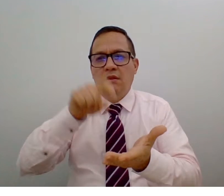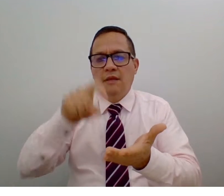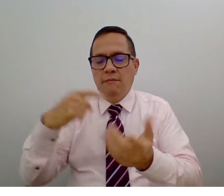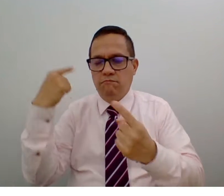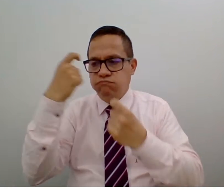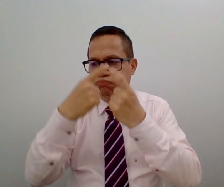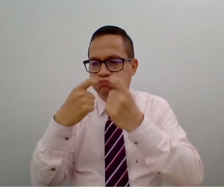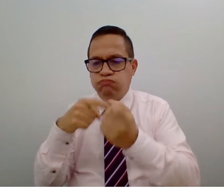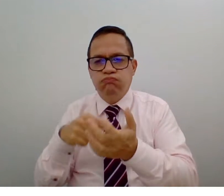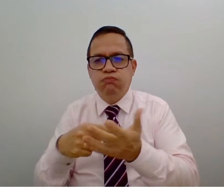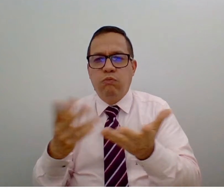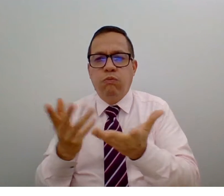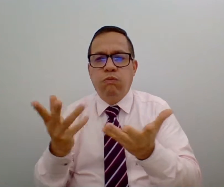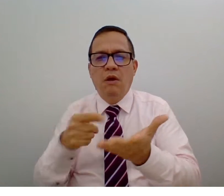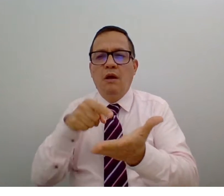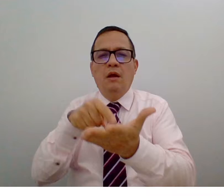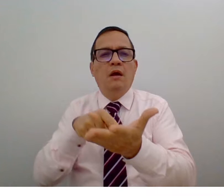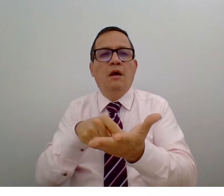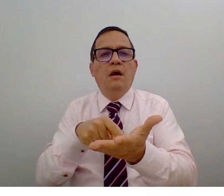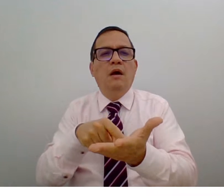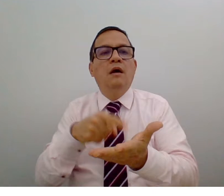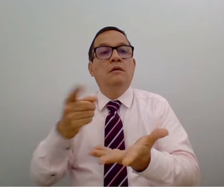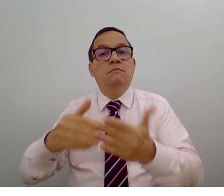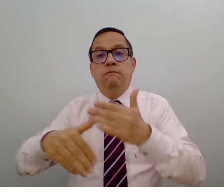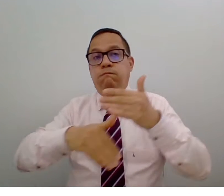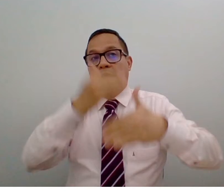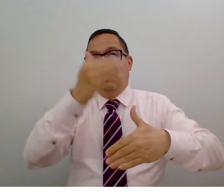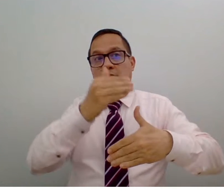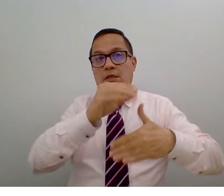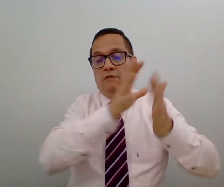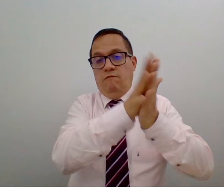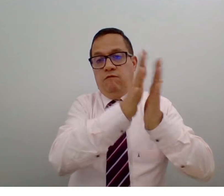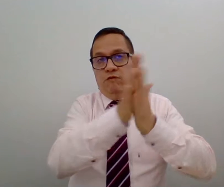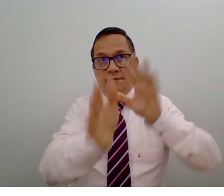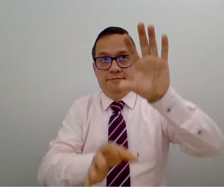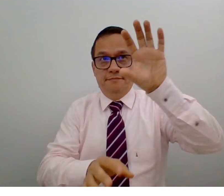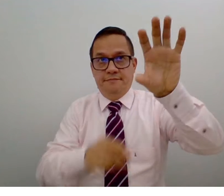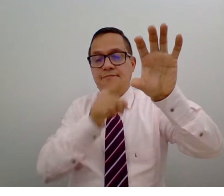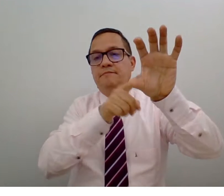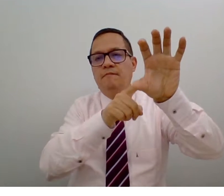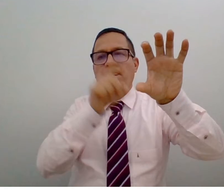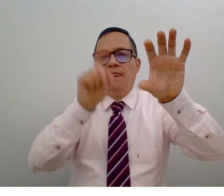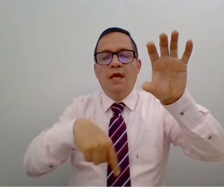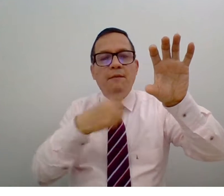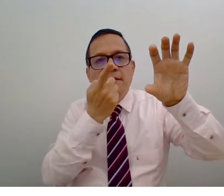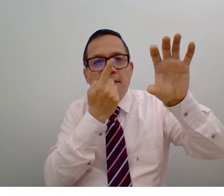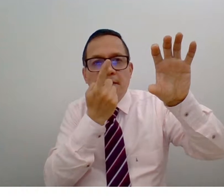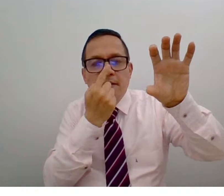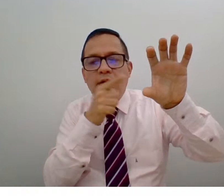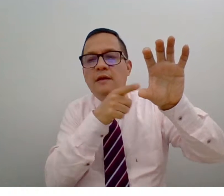consider that in the initial information environment, you must